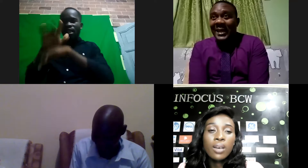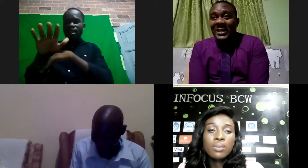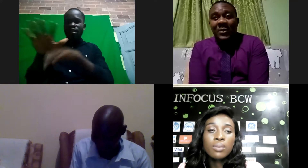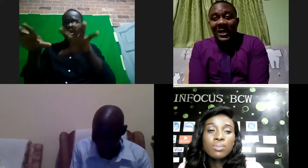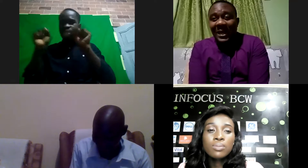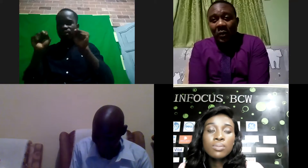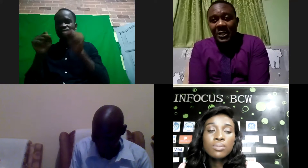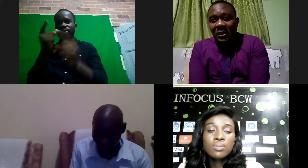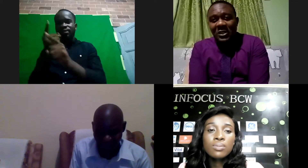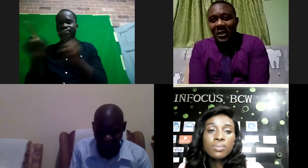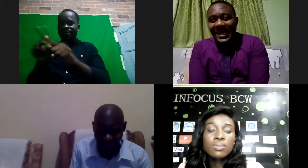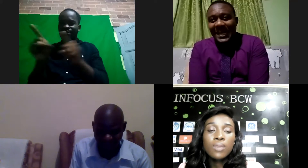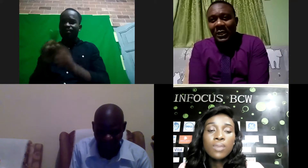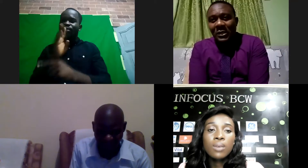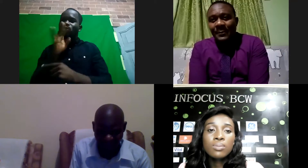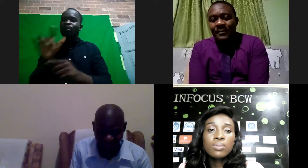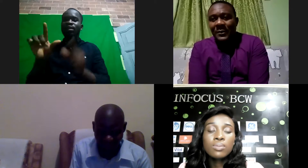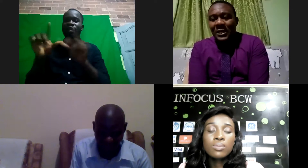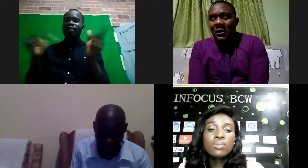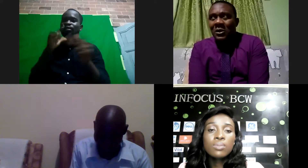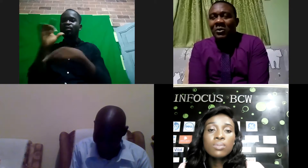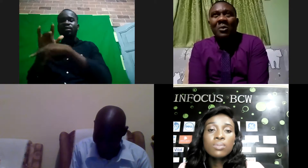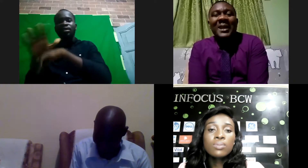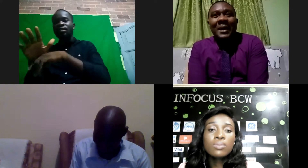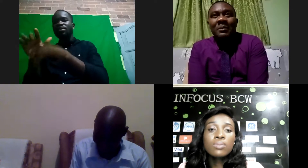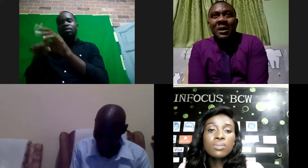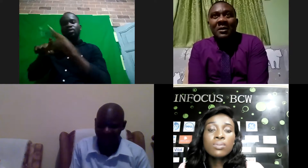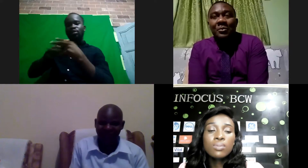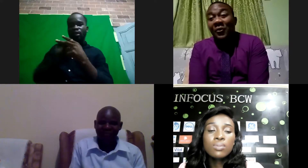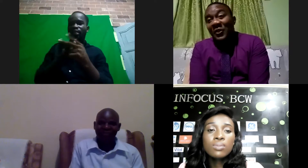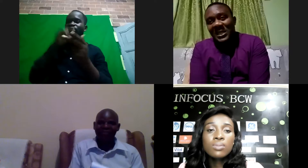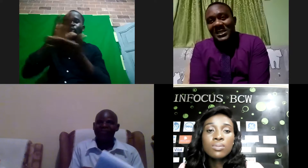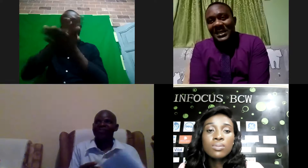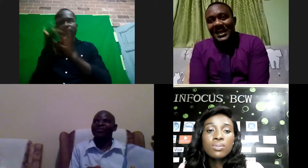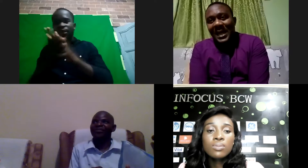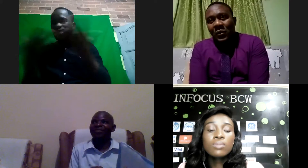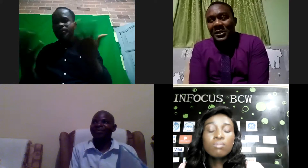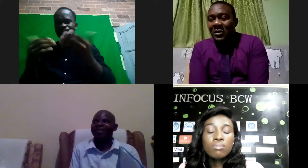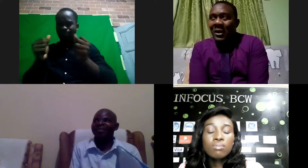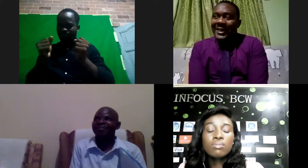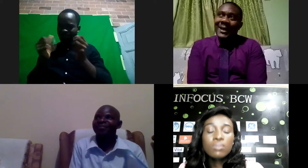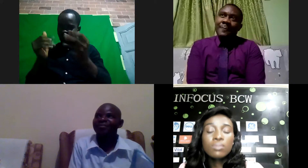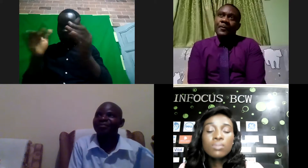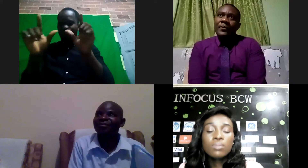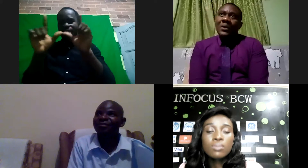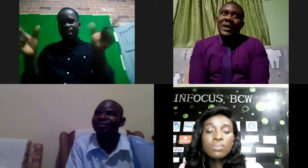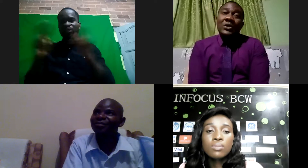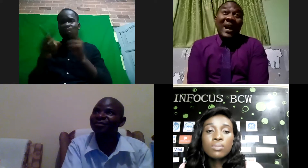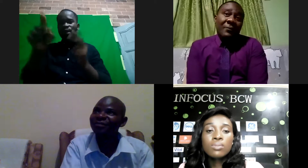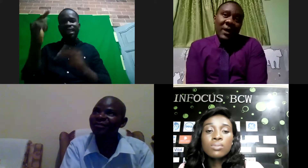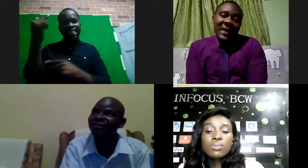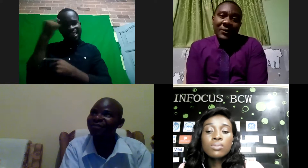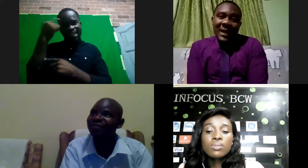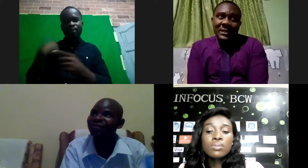like any spoken language, you don't start early, you don't become proficient in the language. So I think we need